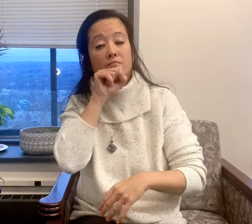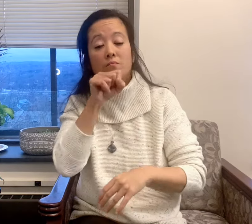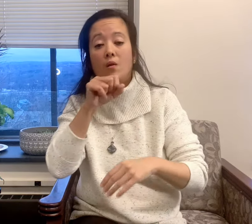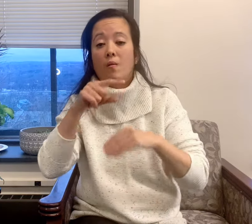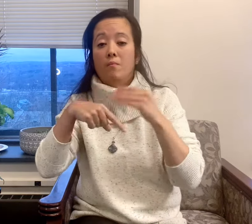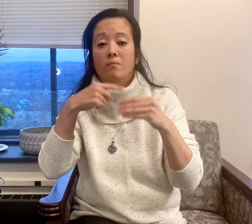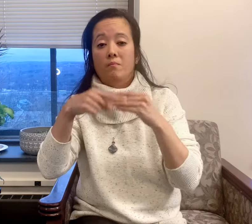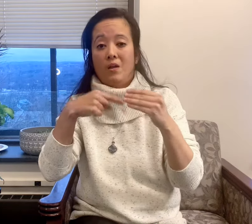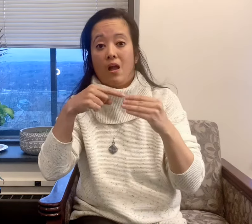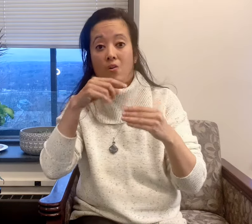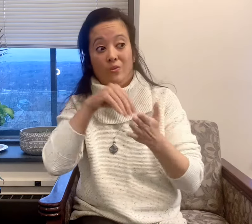much better.